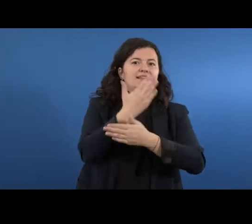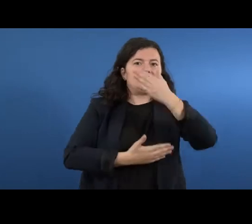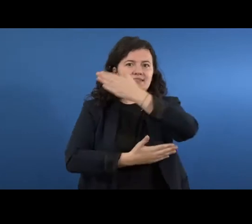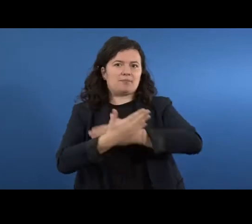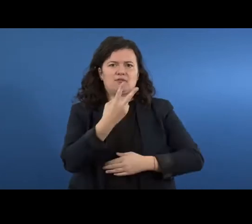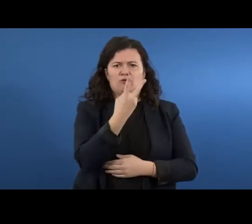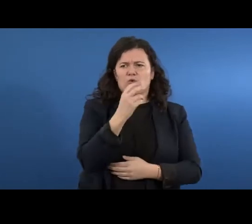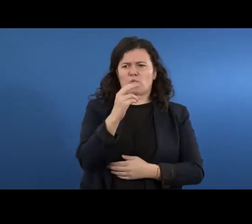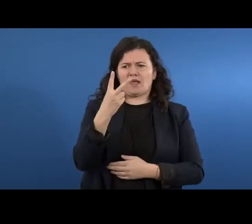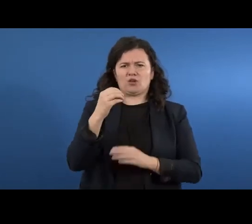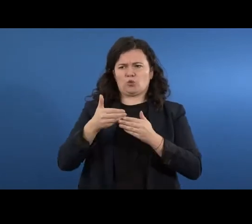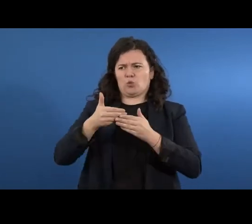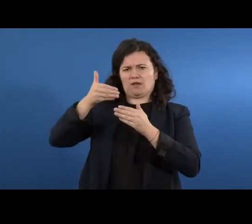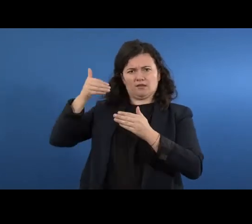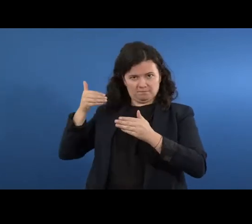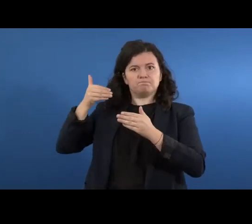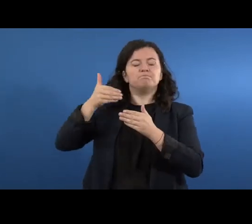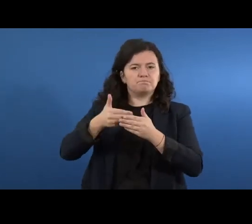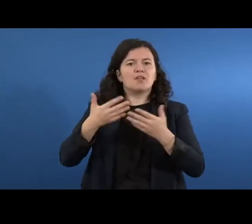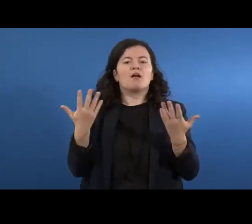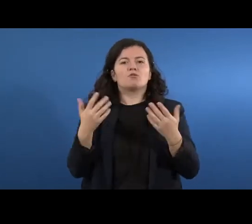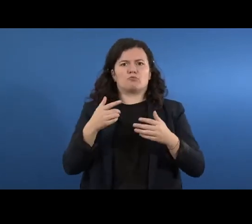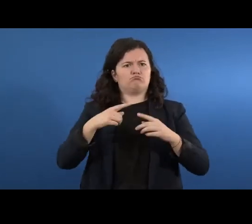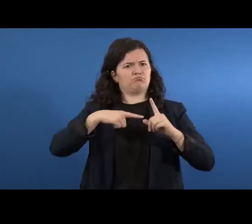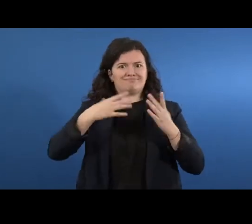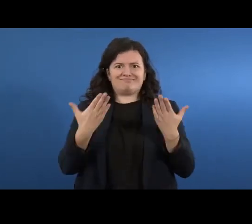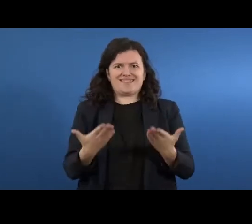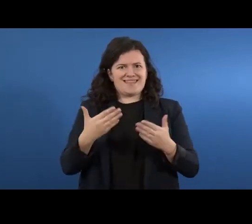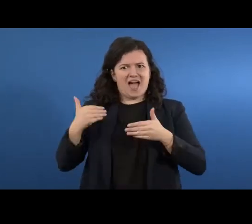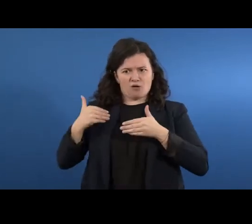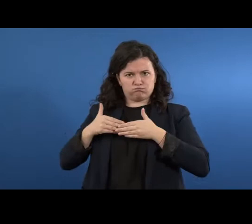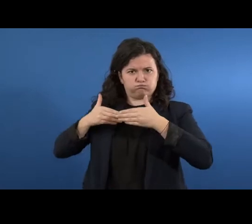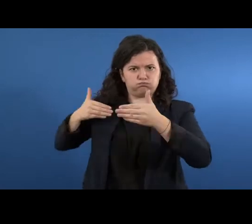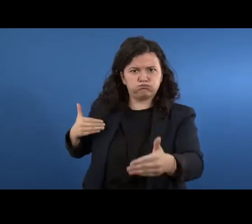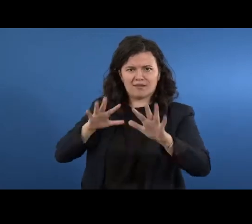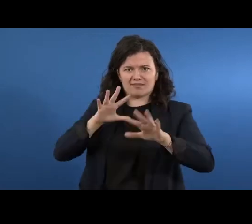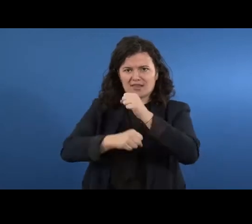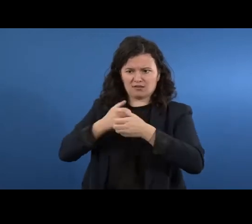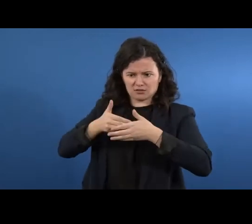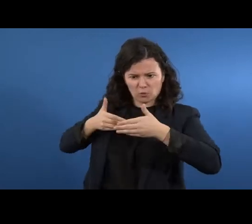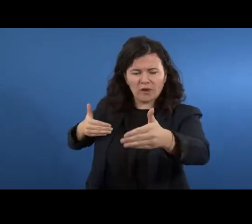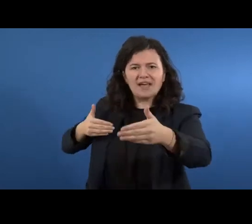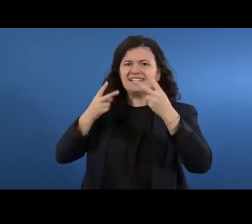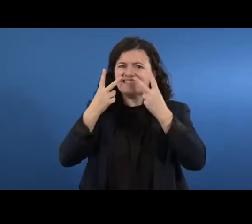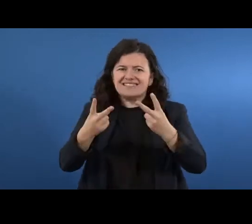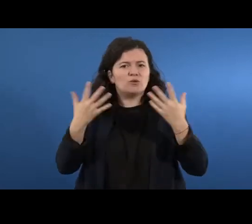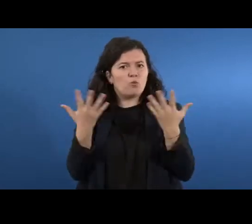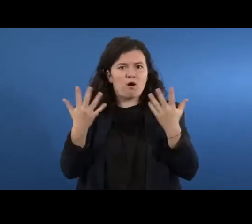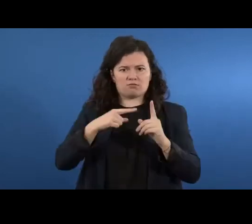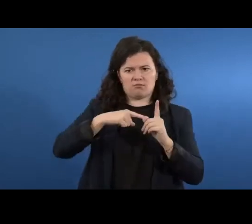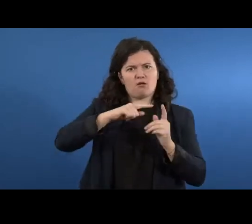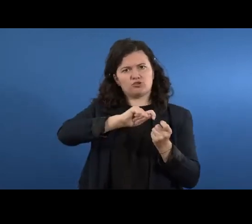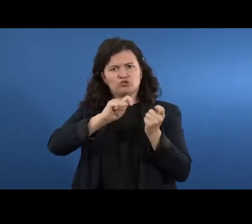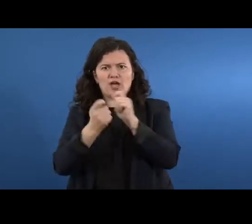a digital decade for an inclusive world of work. And when reflecting on this title, we know that digitalization is a